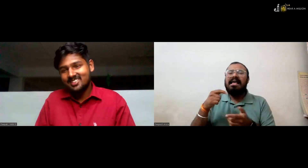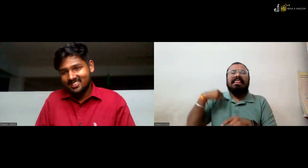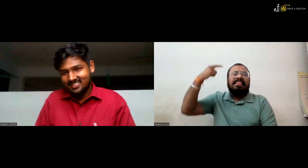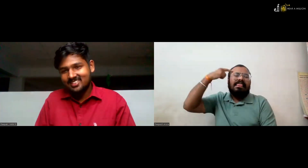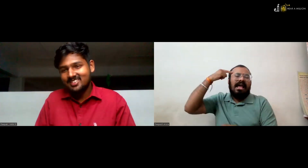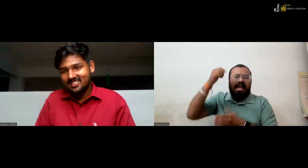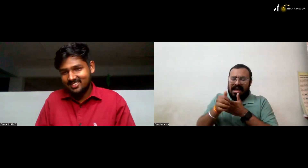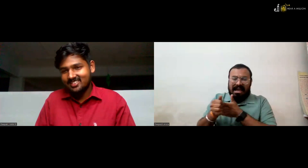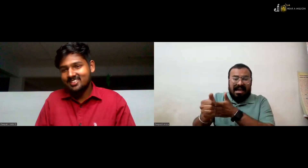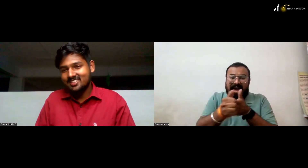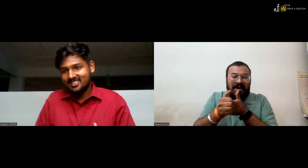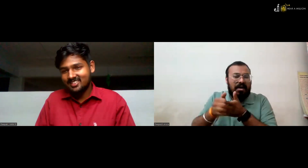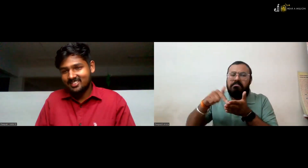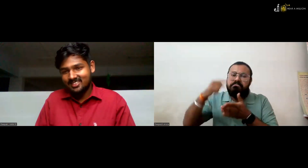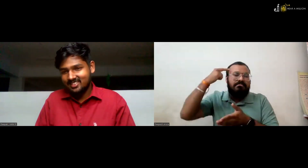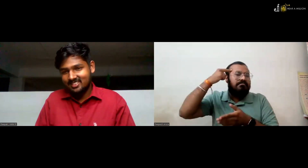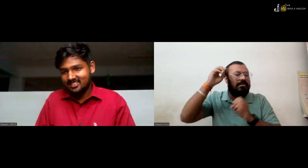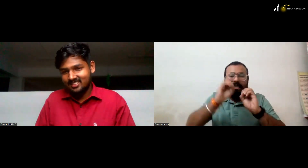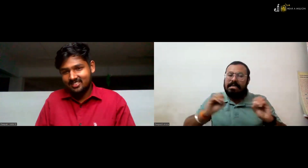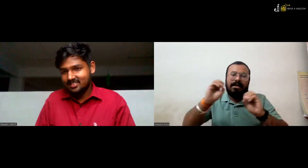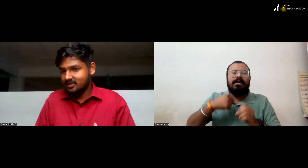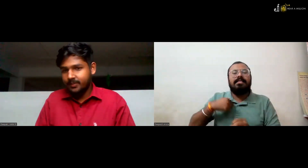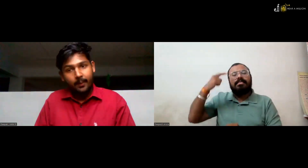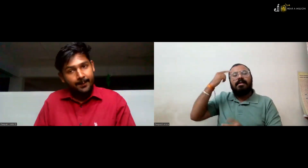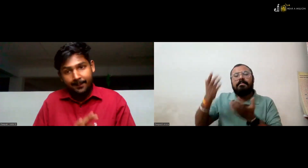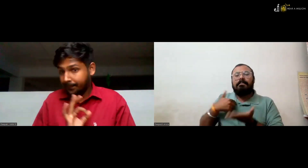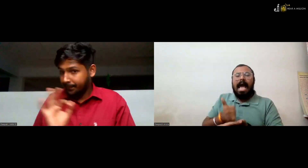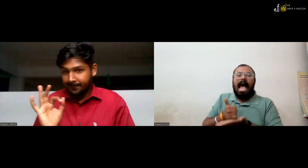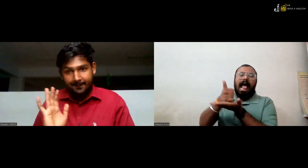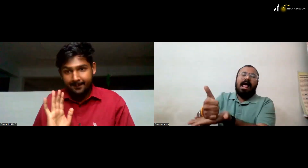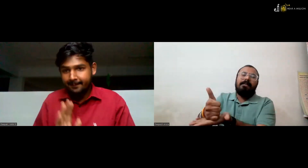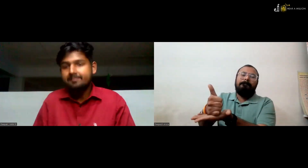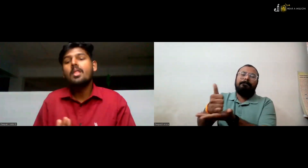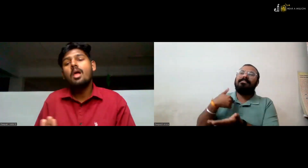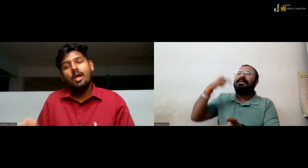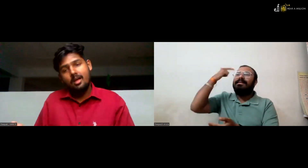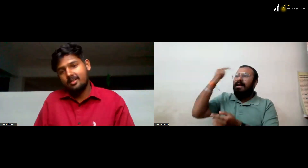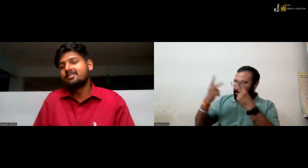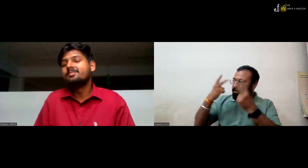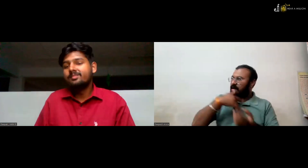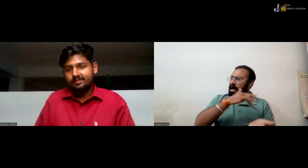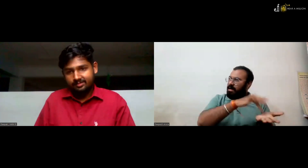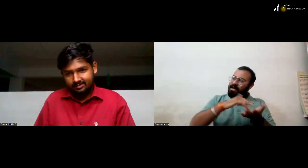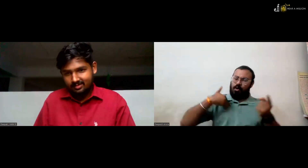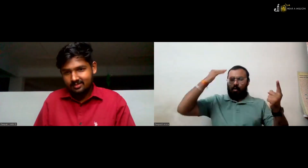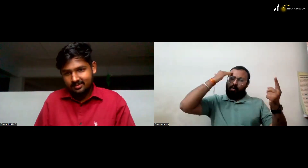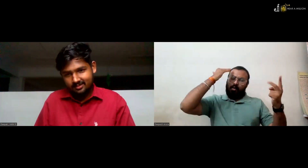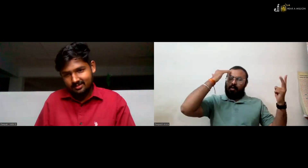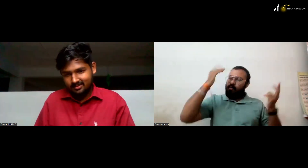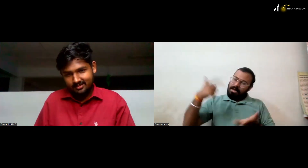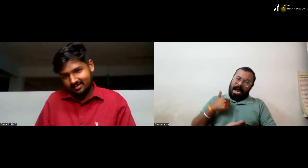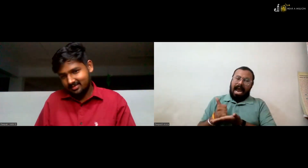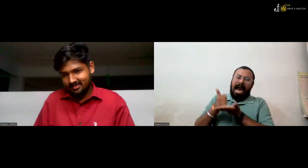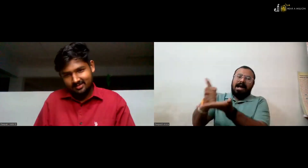we had in the earlier times. So we were really not known that we can